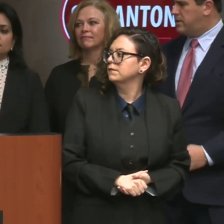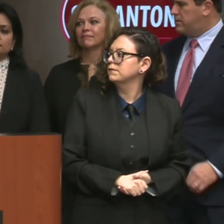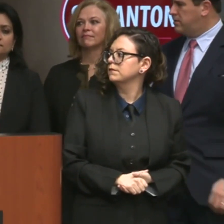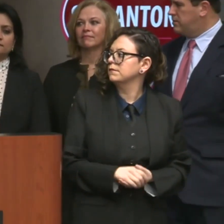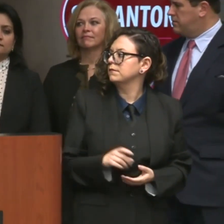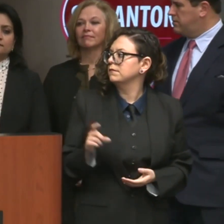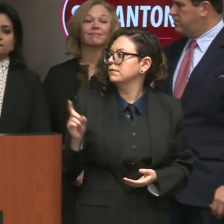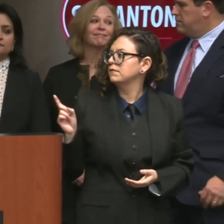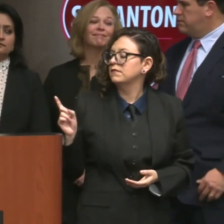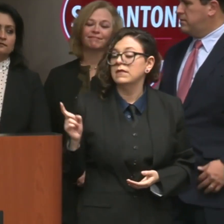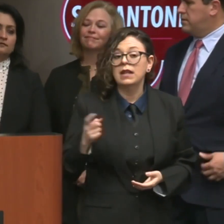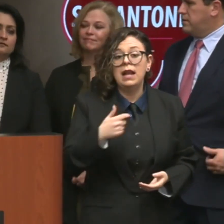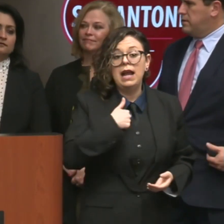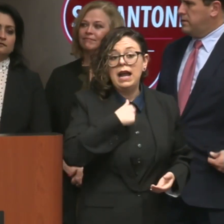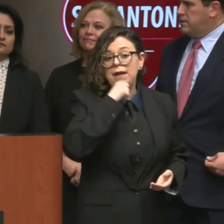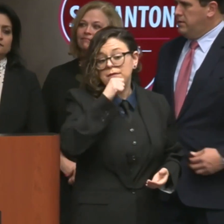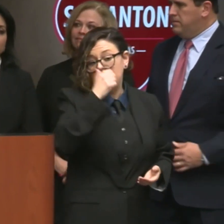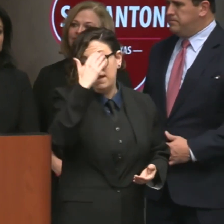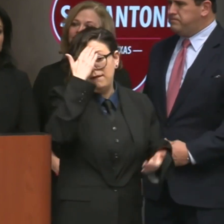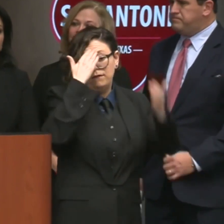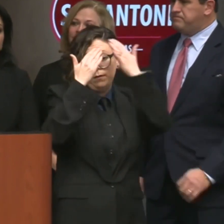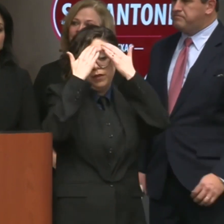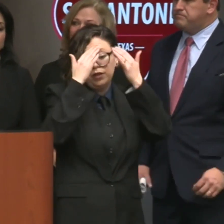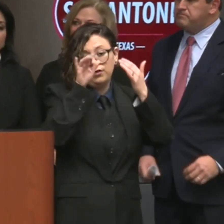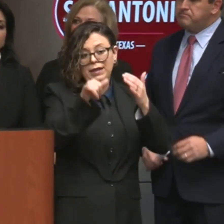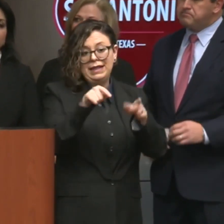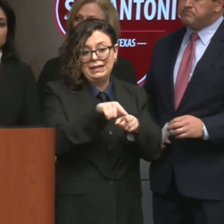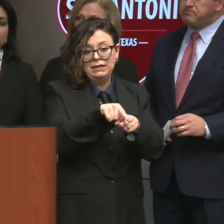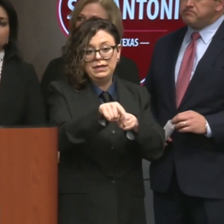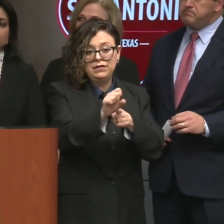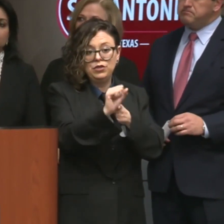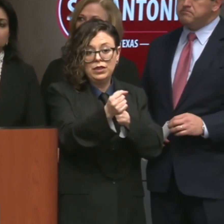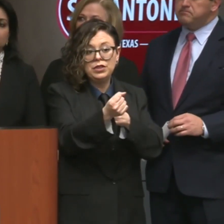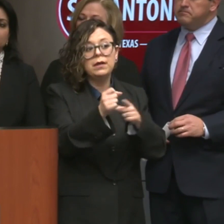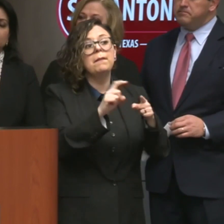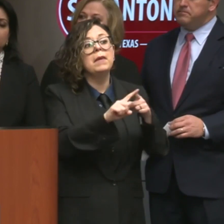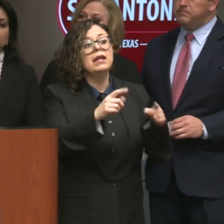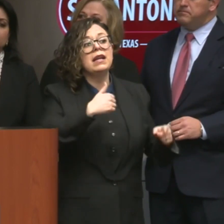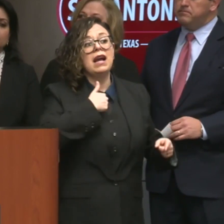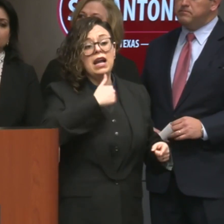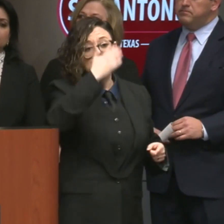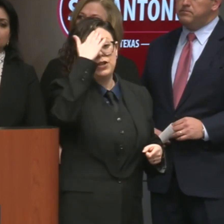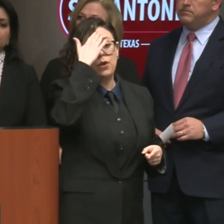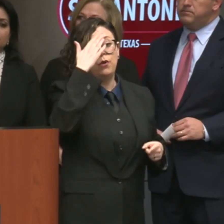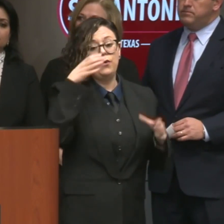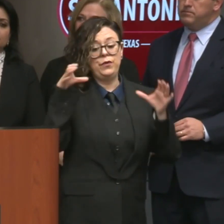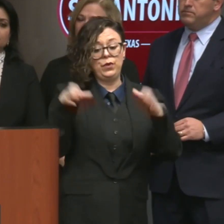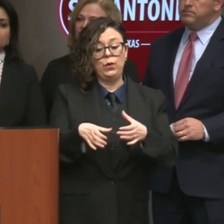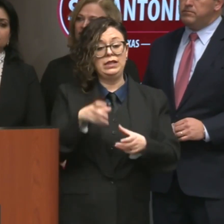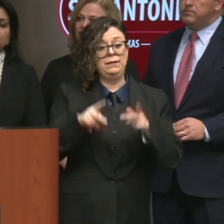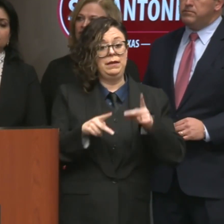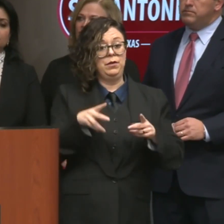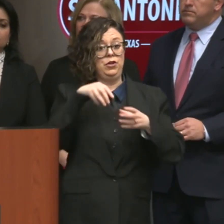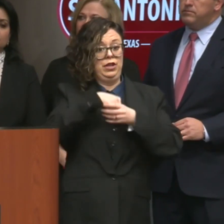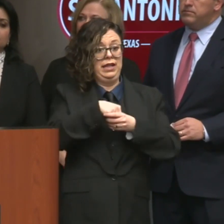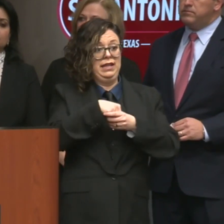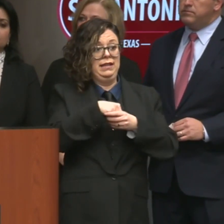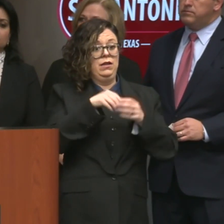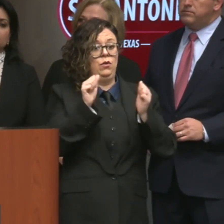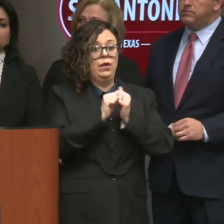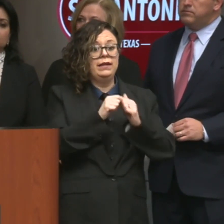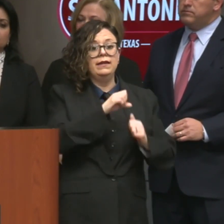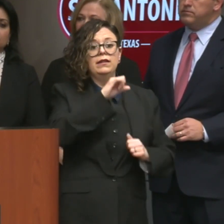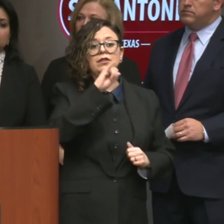So I'm not familiar with that particular situation, but I can tell you that the quarantine that people are in here at